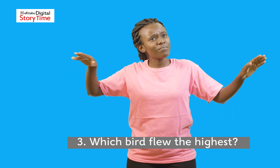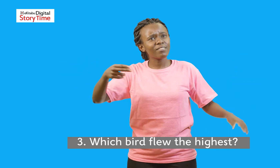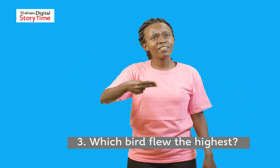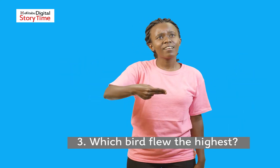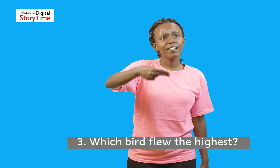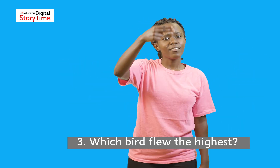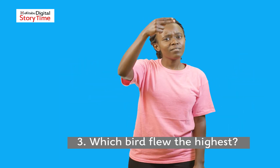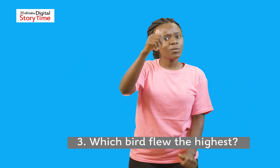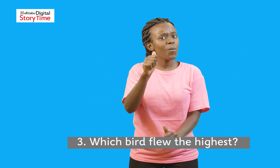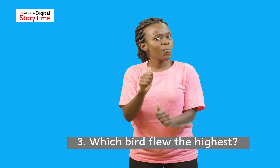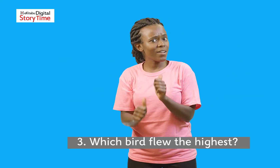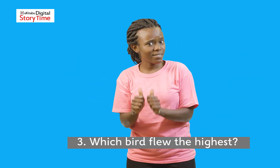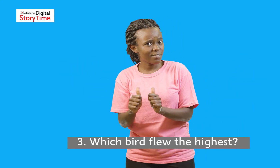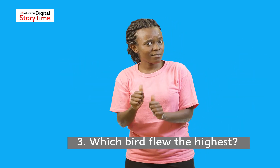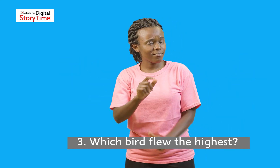Which bird flew the highest?